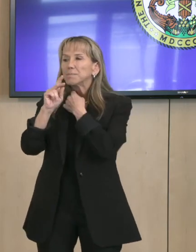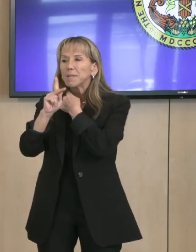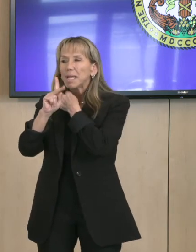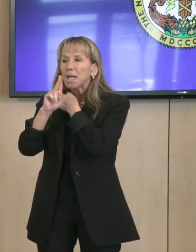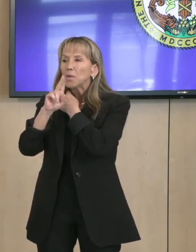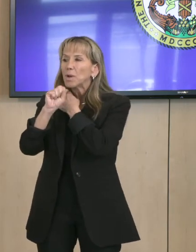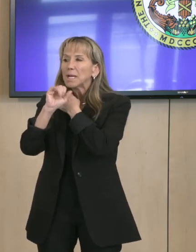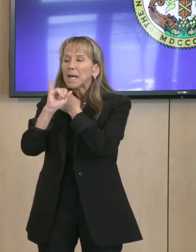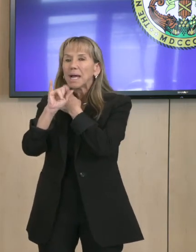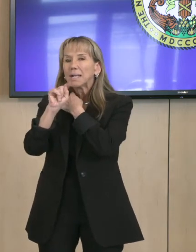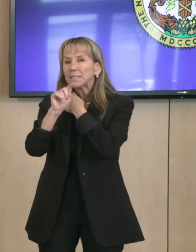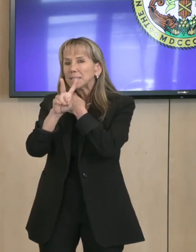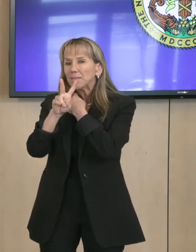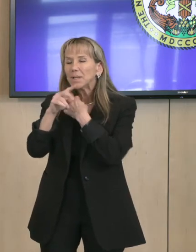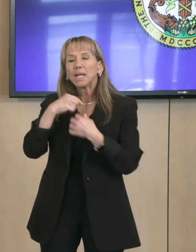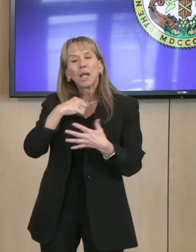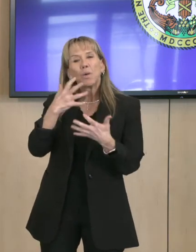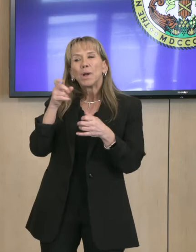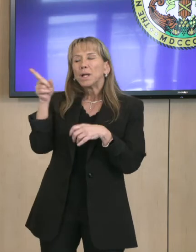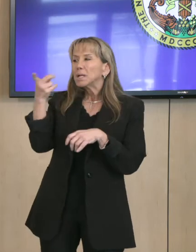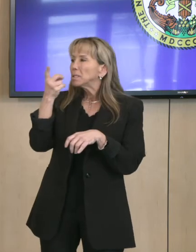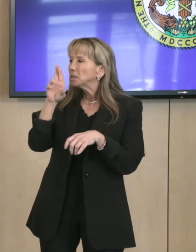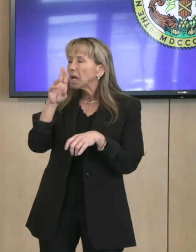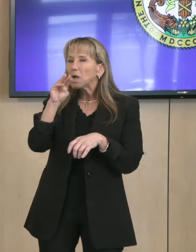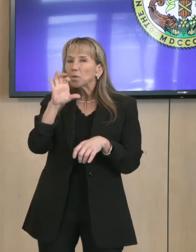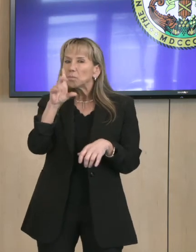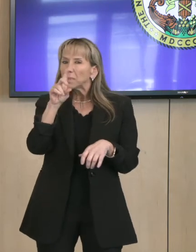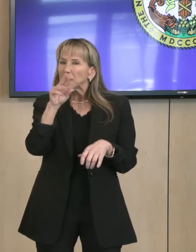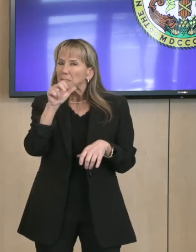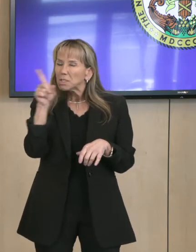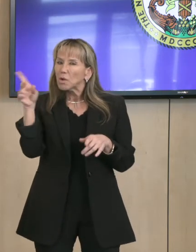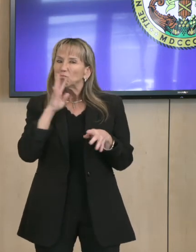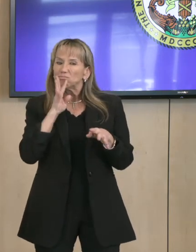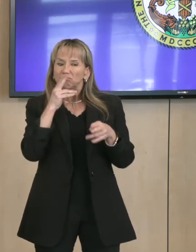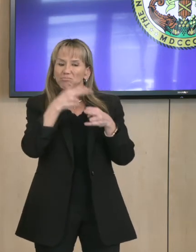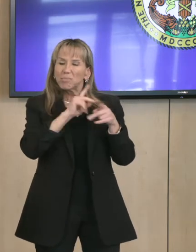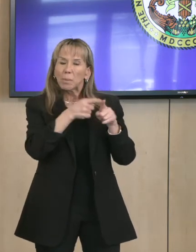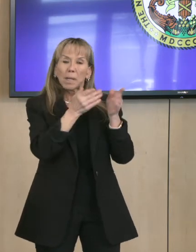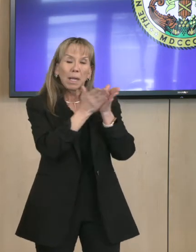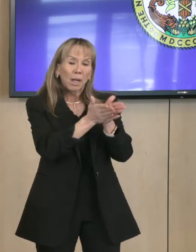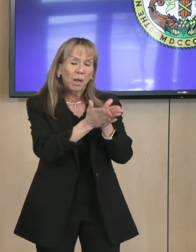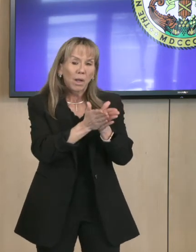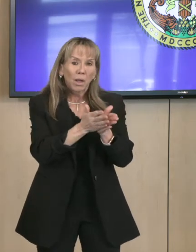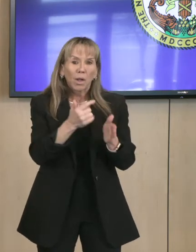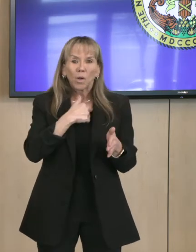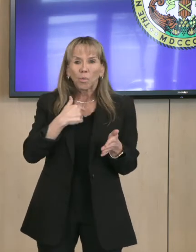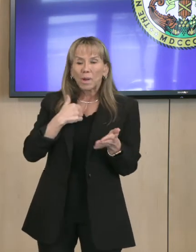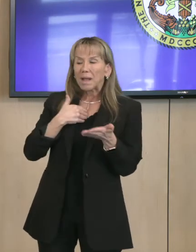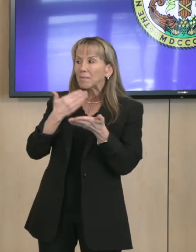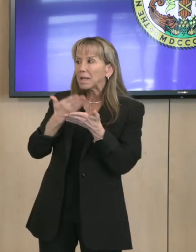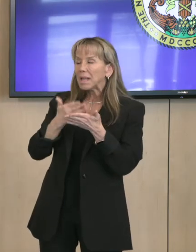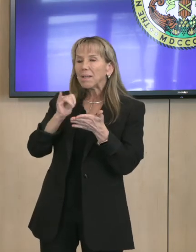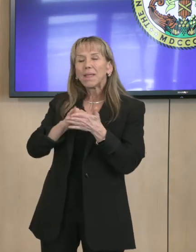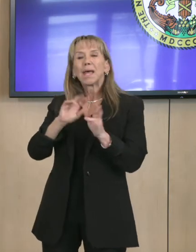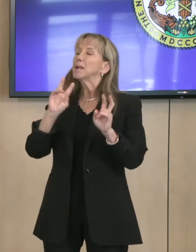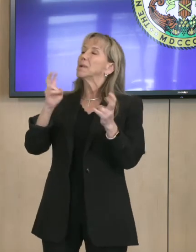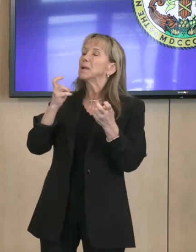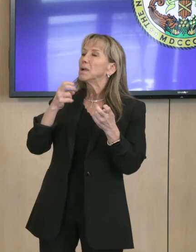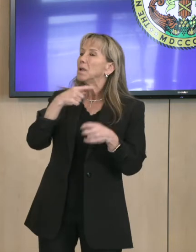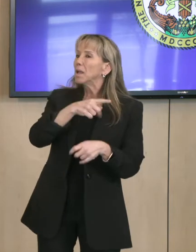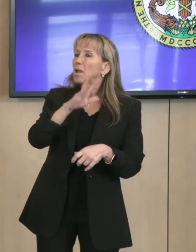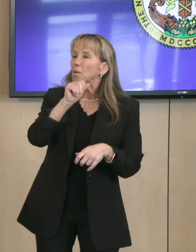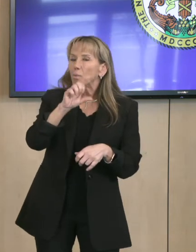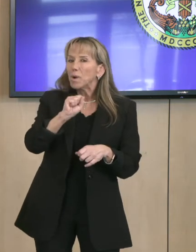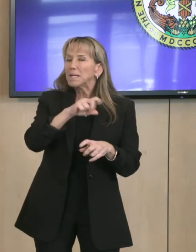To follow up to Dr. McDonald on the cruise ship situation, we have evidence at KUSI that the Port and County knew yesterday before the